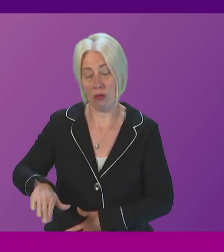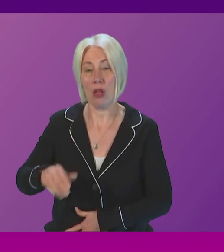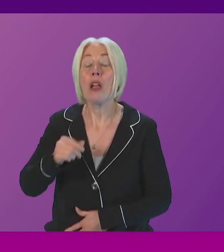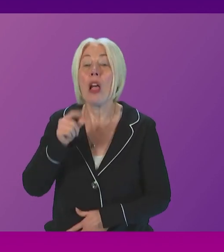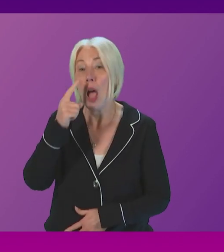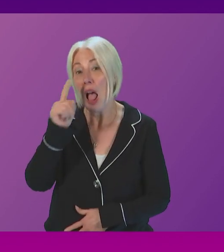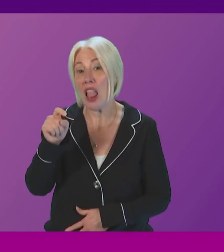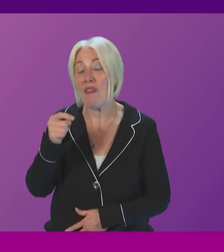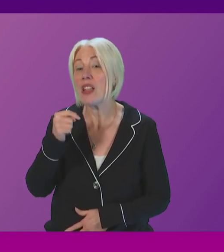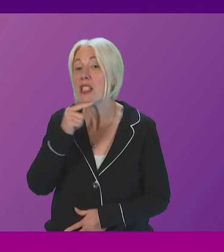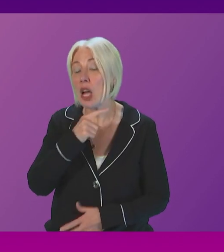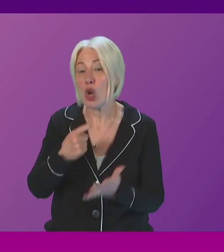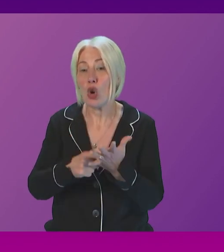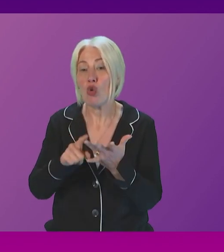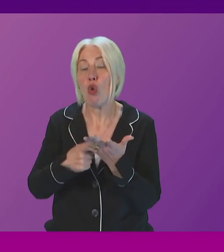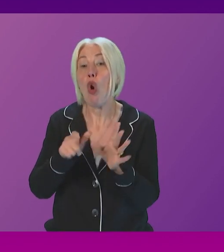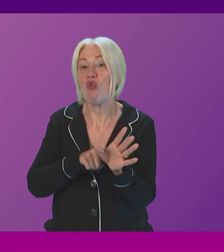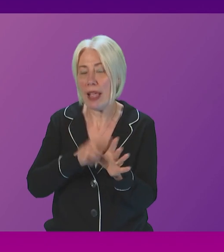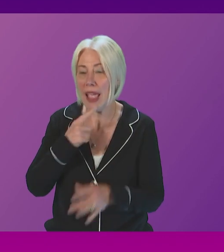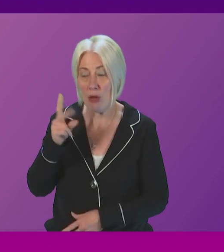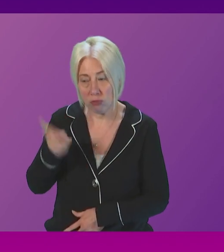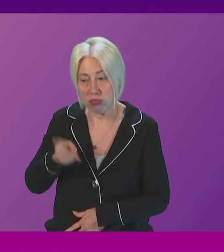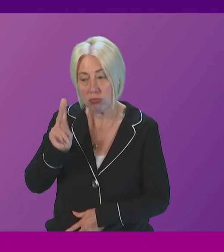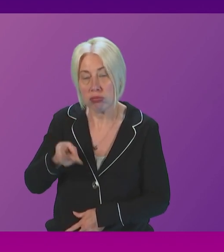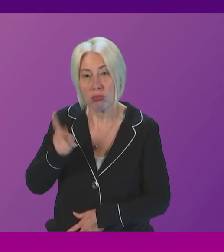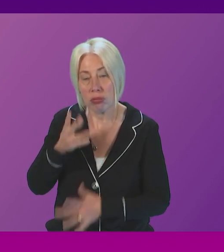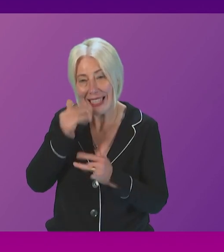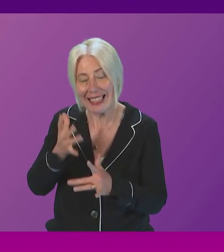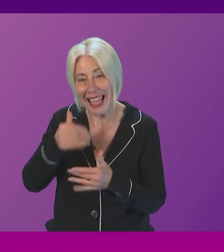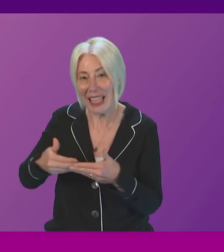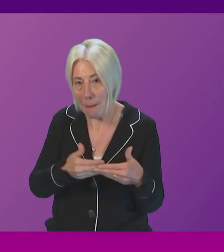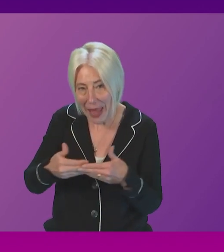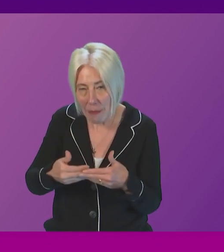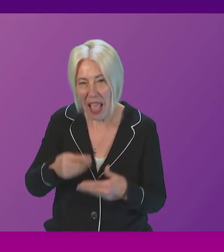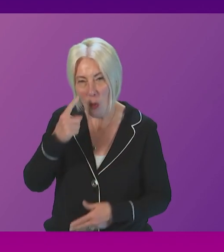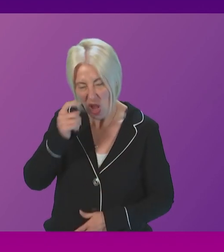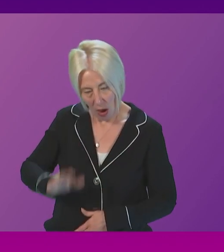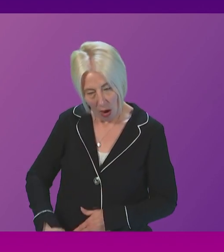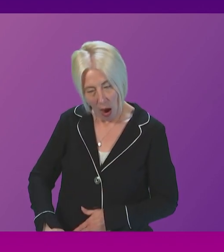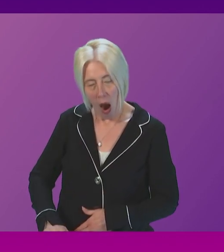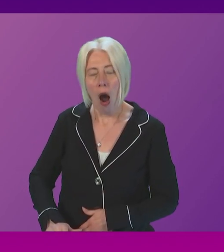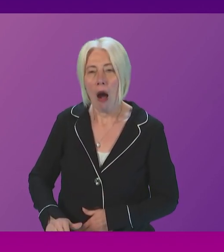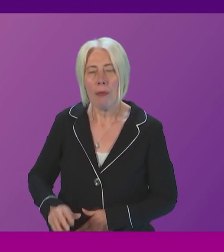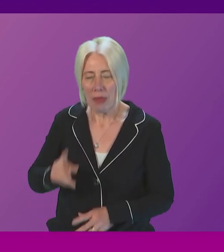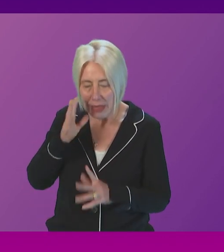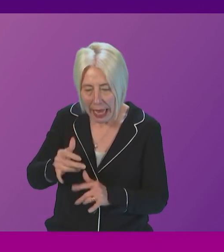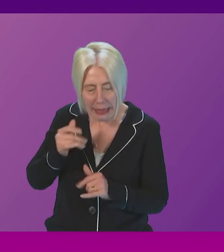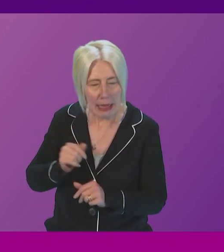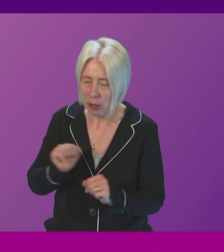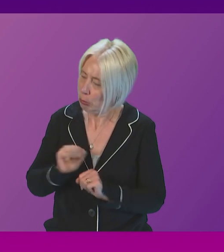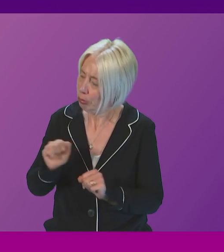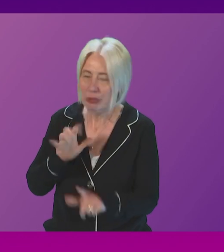He's 11. And despite repeated testing when he was a baby and a young toddler, he wasn't unfortunately